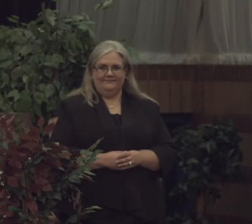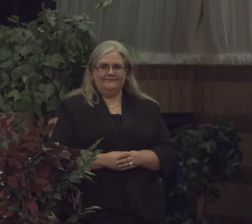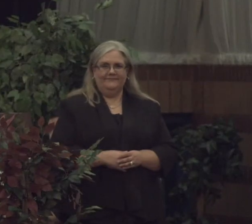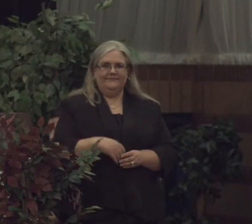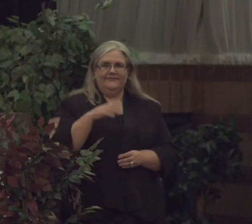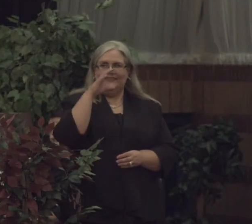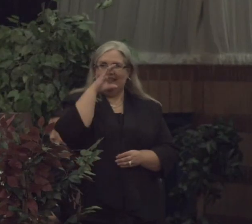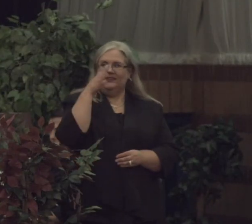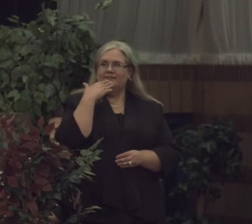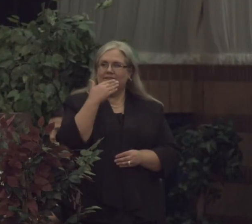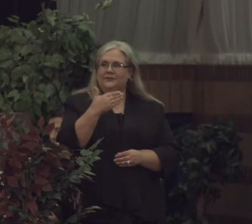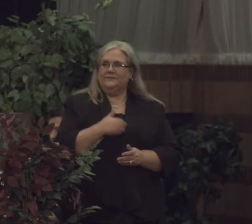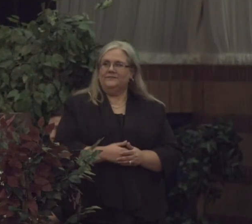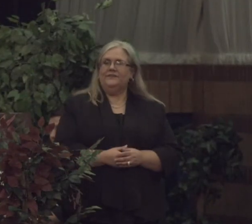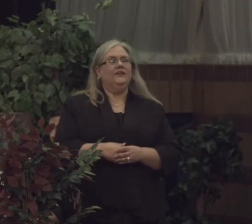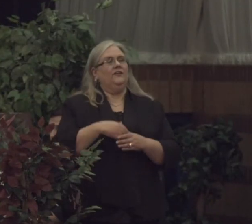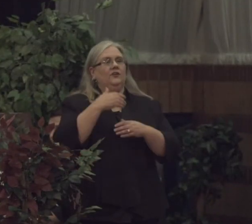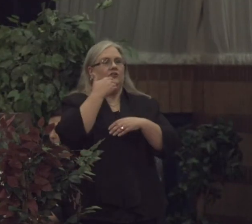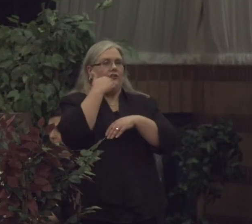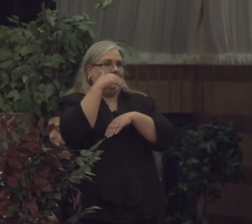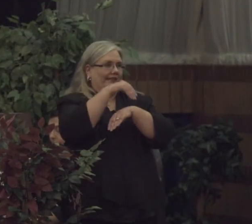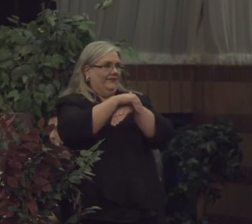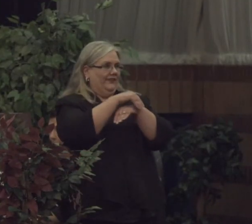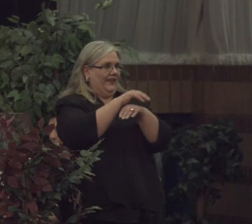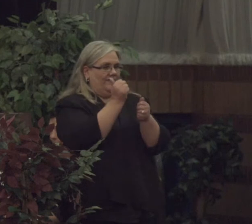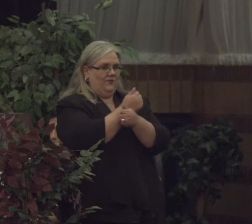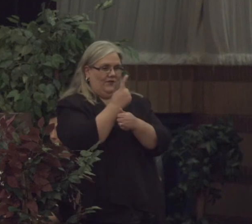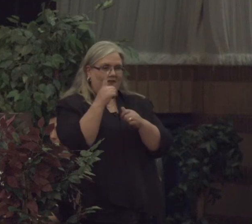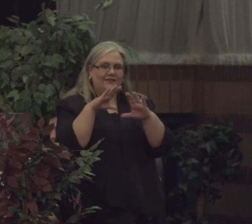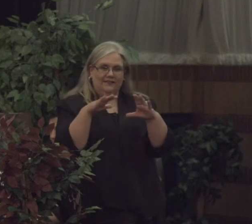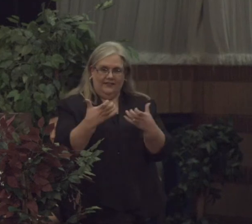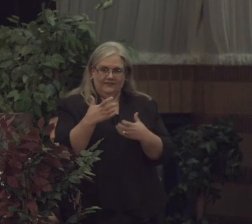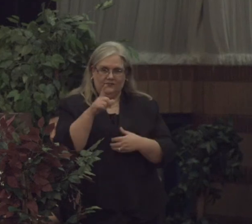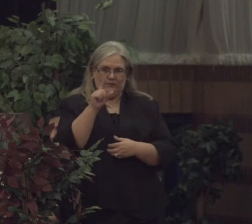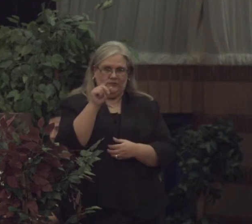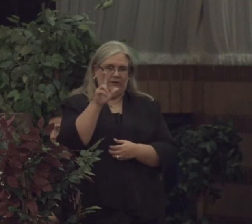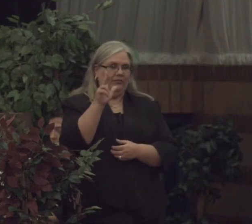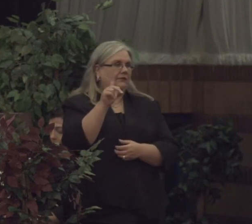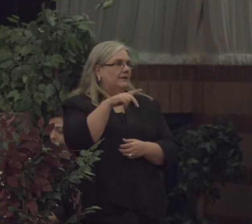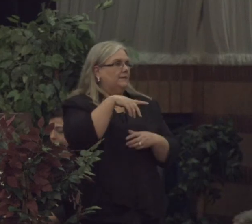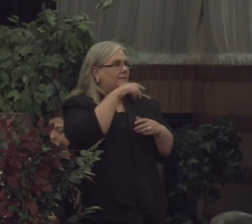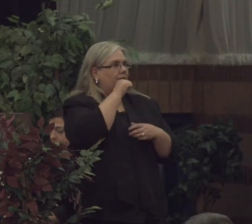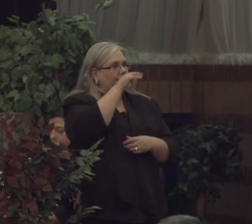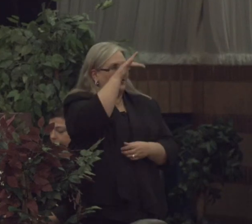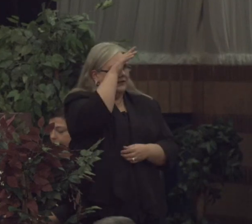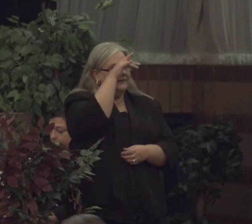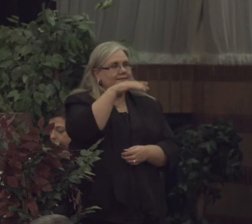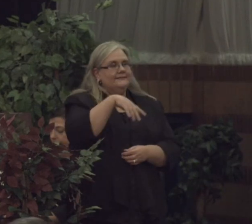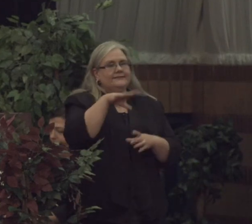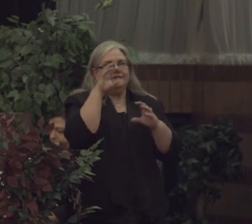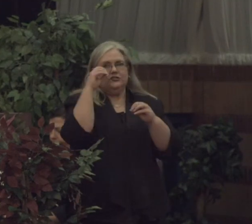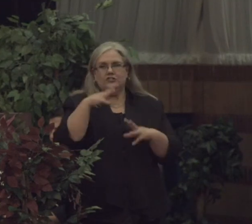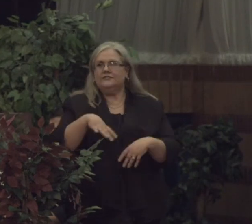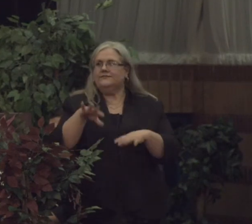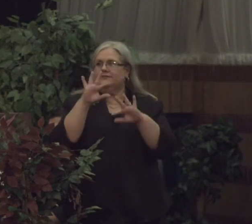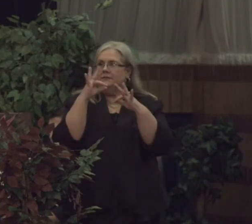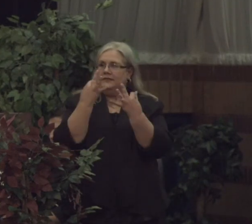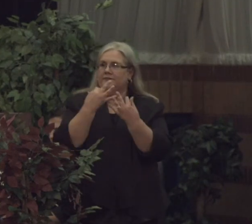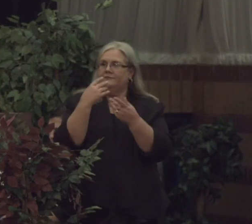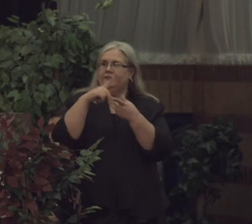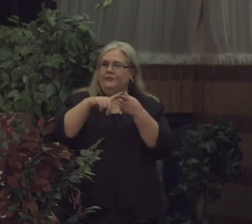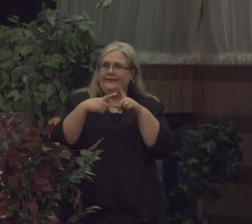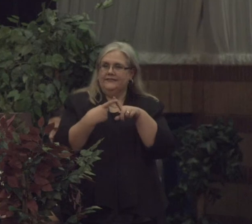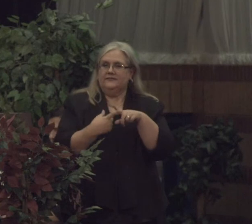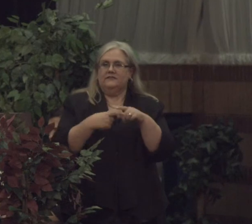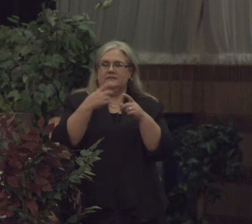Thank you. Good evening, everyone, class of 2023, parents, teachers, family, friends.